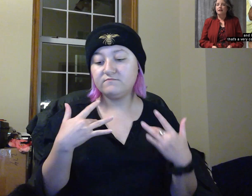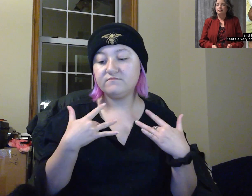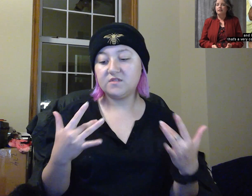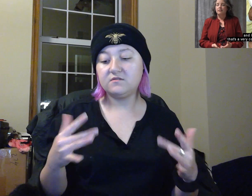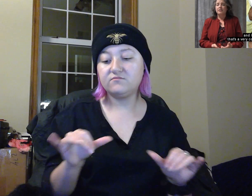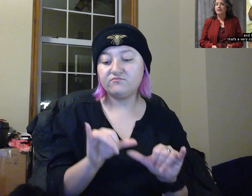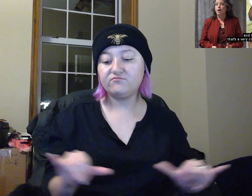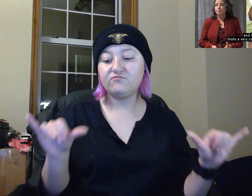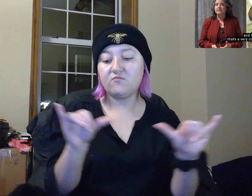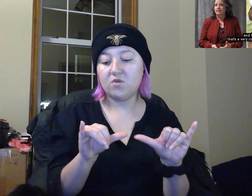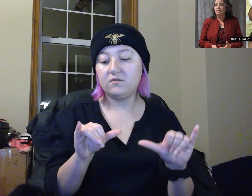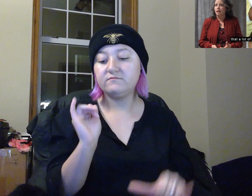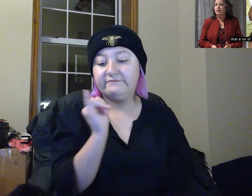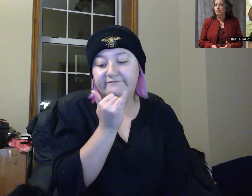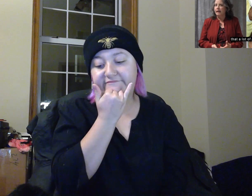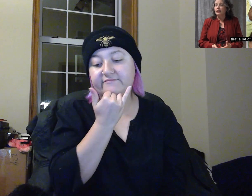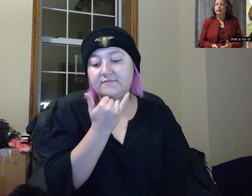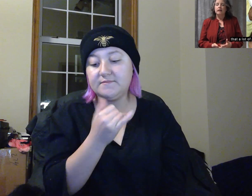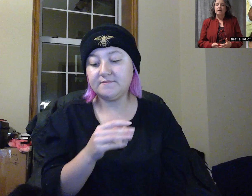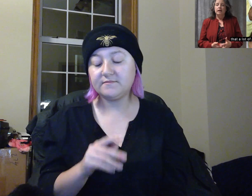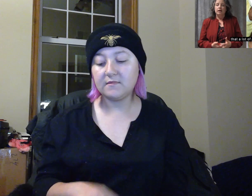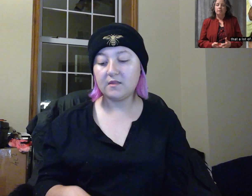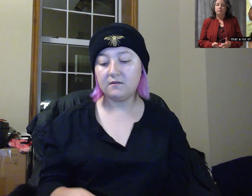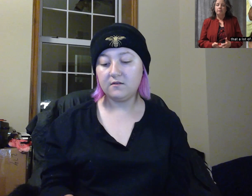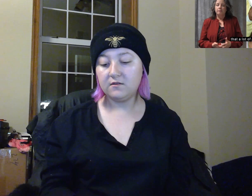that's a very common mistake that a lot of people make.